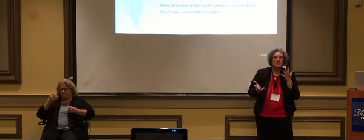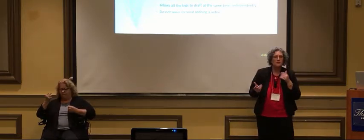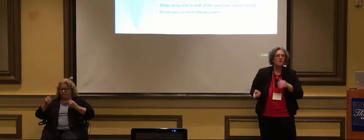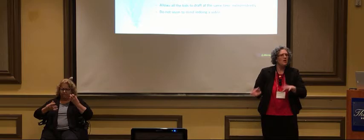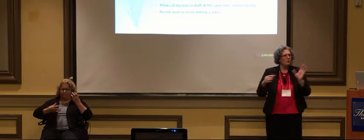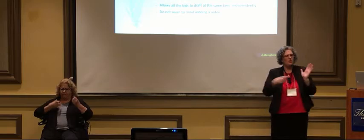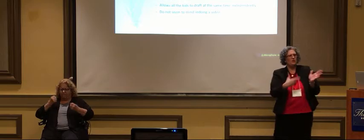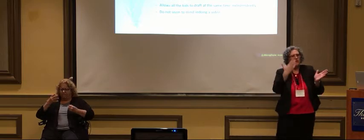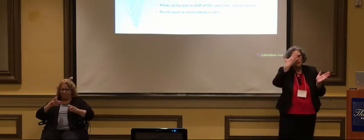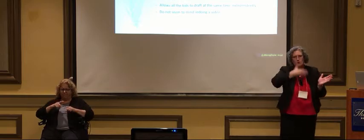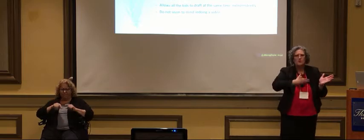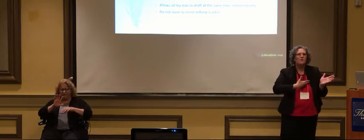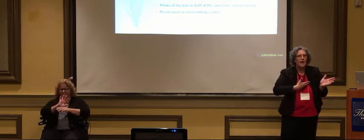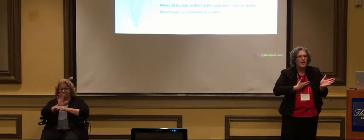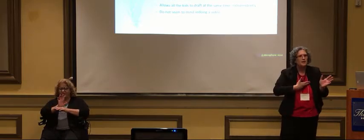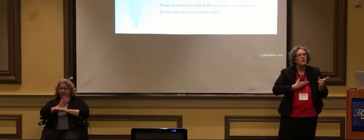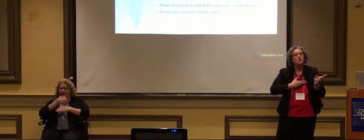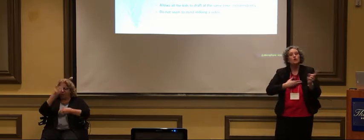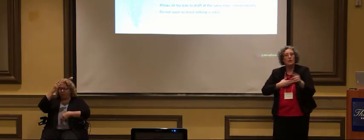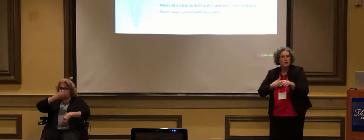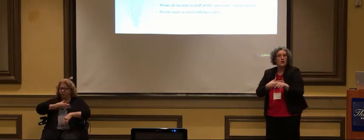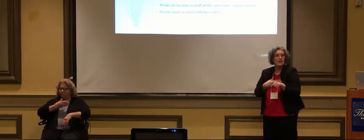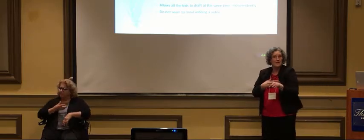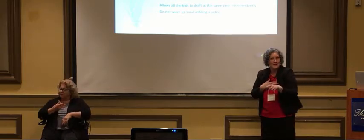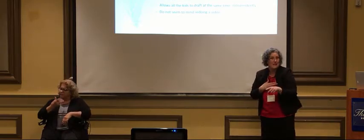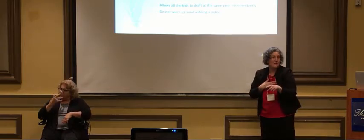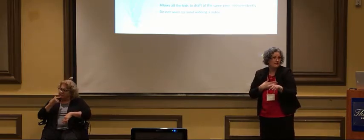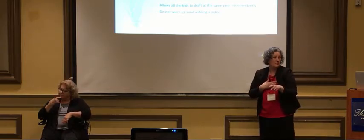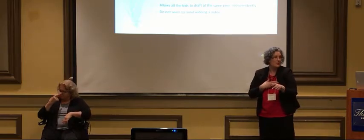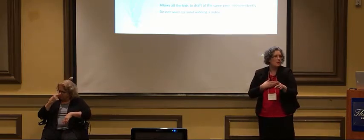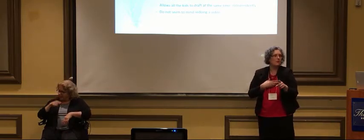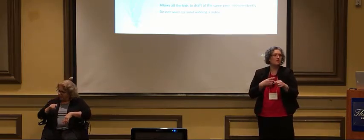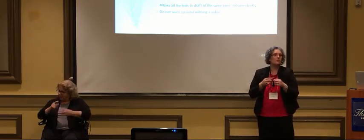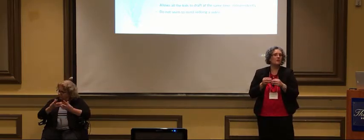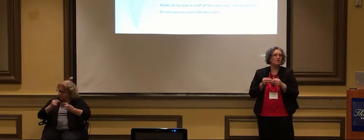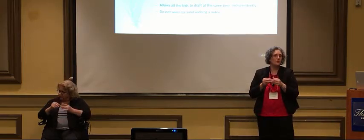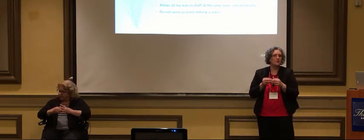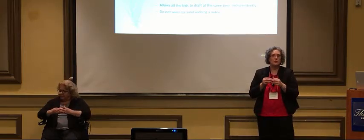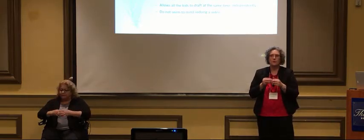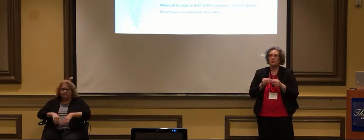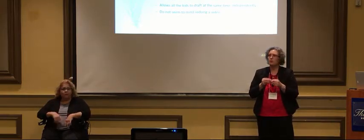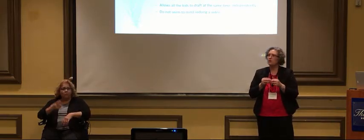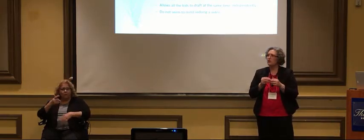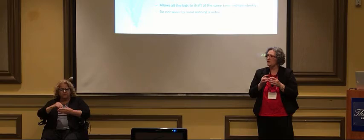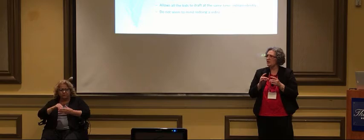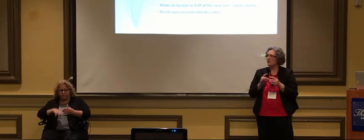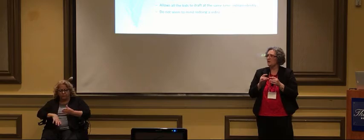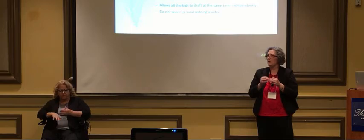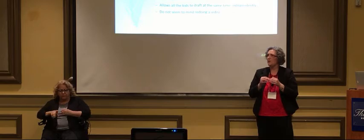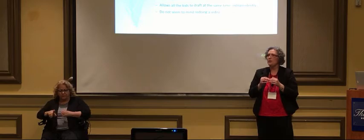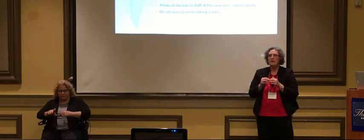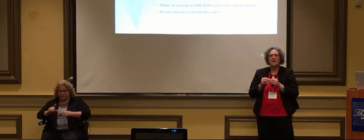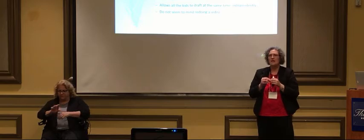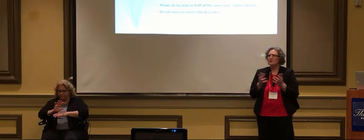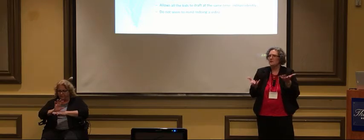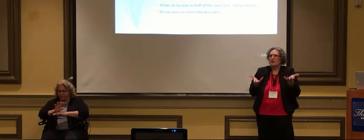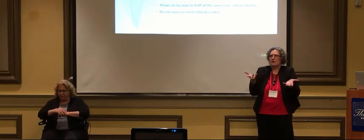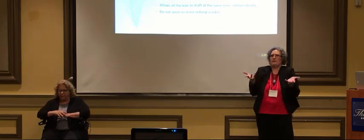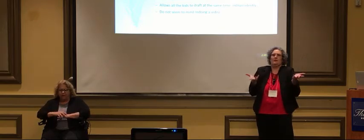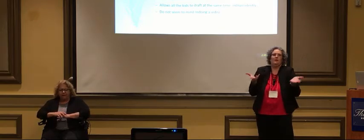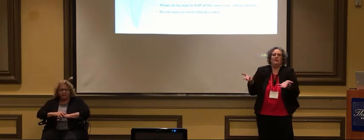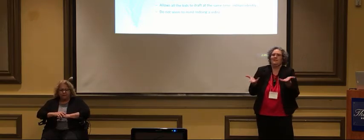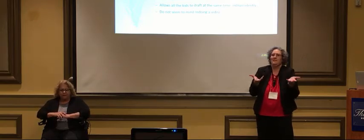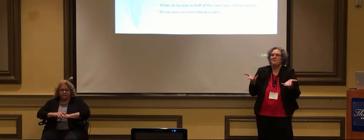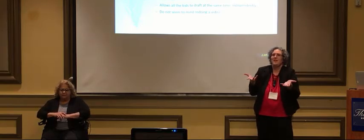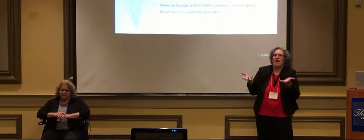were expressive, but in your video, you're flat. Do you mind trying to begin? You know, there was one student who, she did a video, and I was